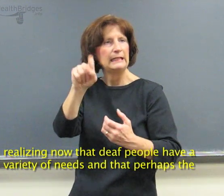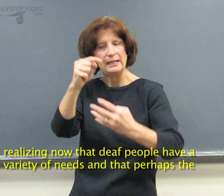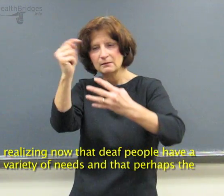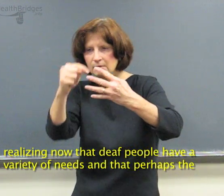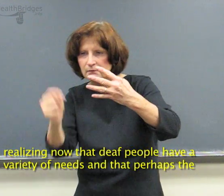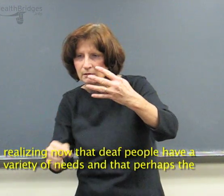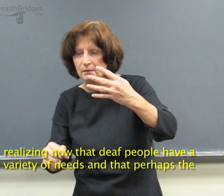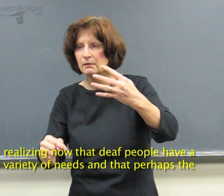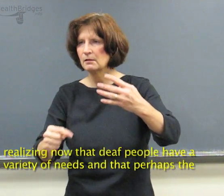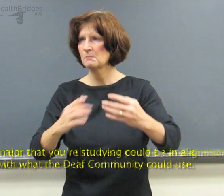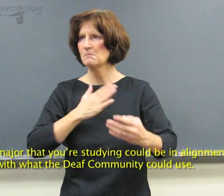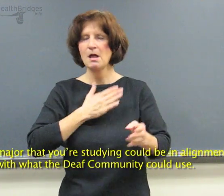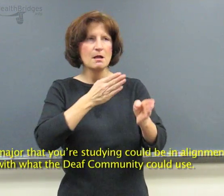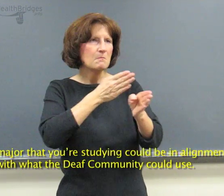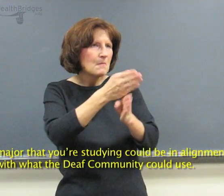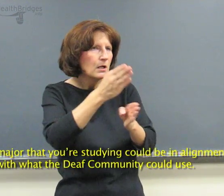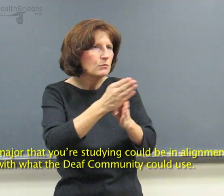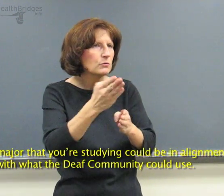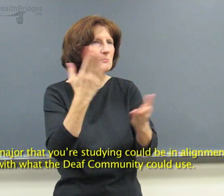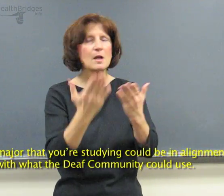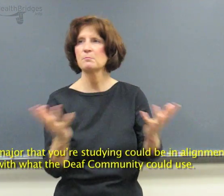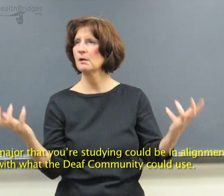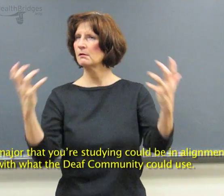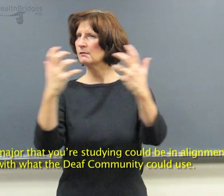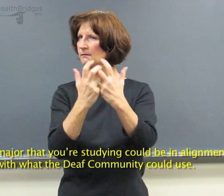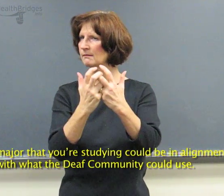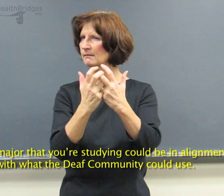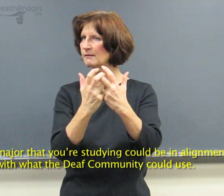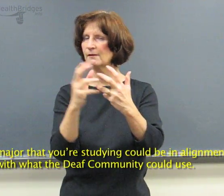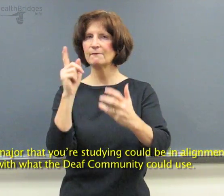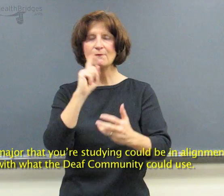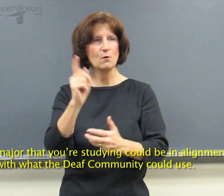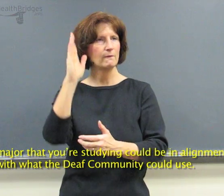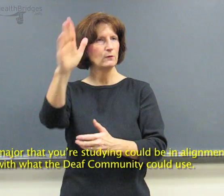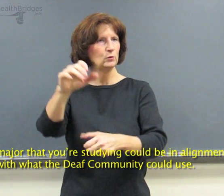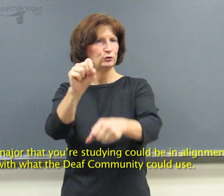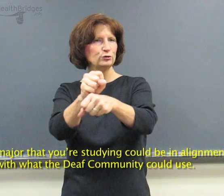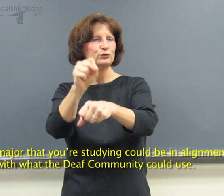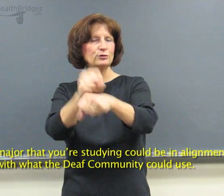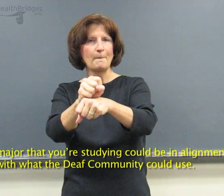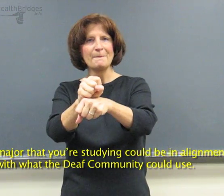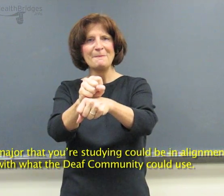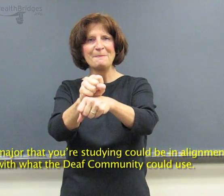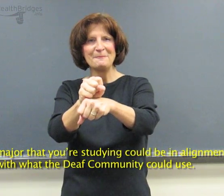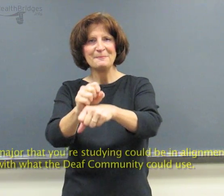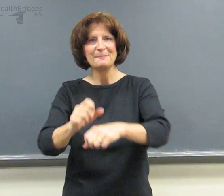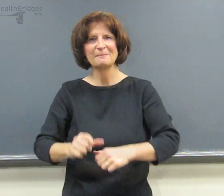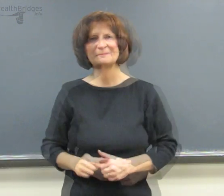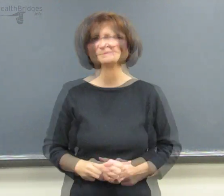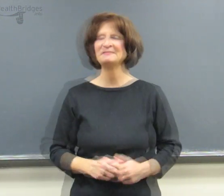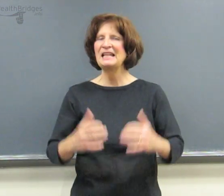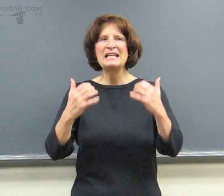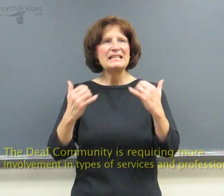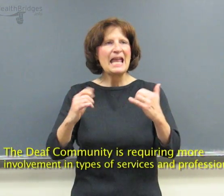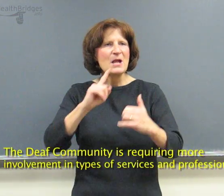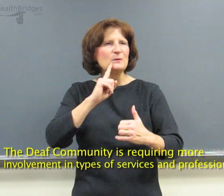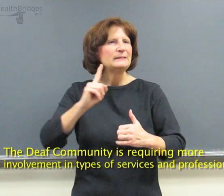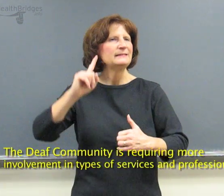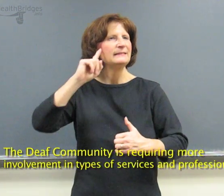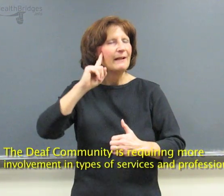that deaf people have a variety of needs, and that perhaps the major that you're studying would be in alignment with what the